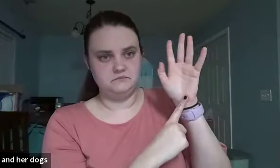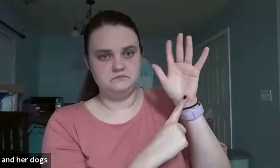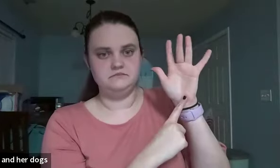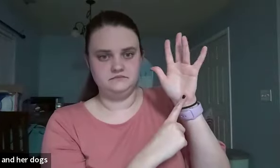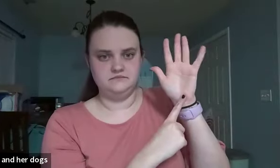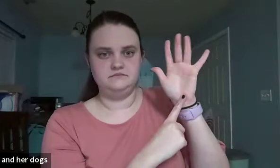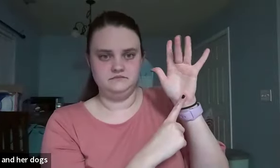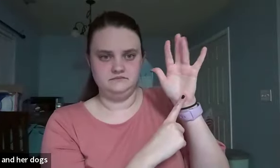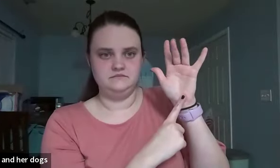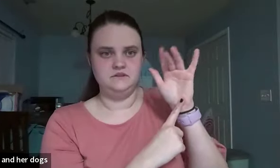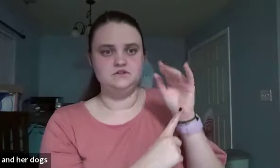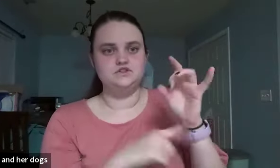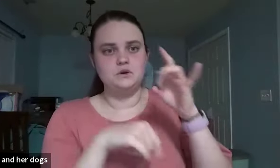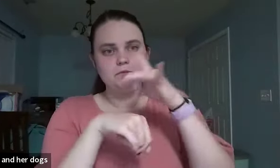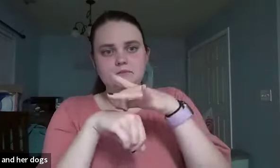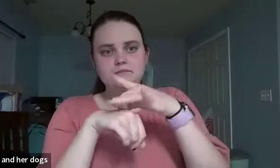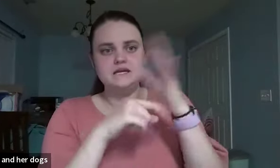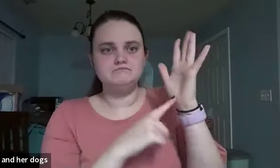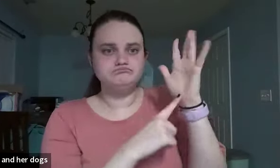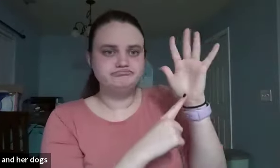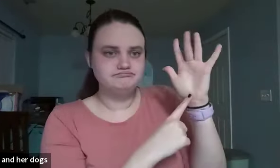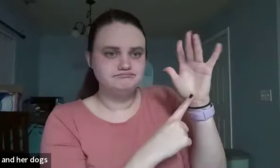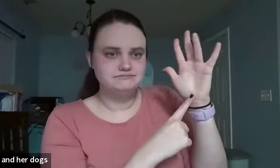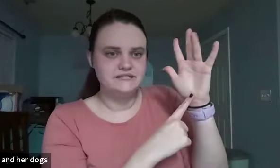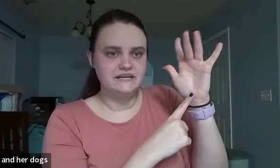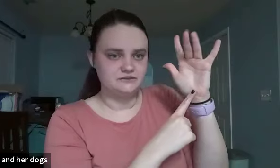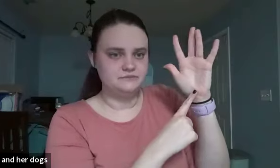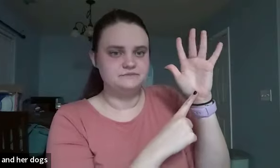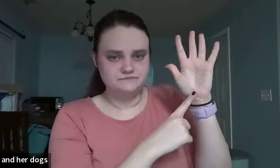flame. So pumpkin, candle,